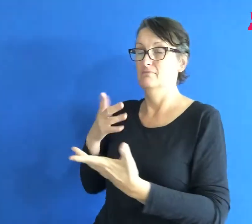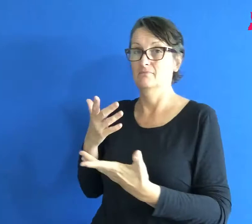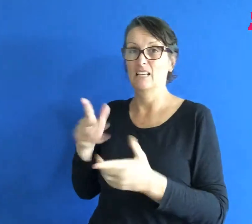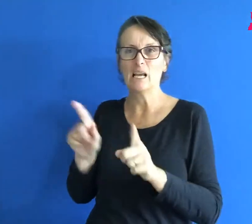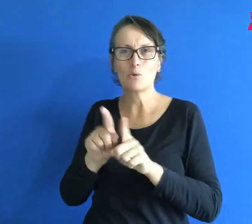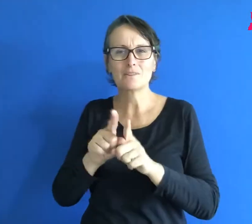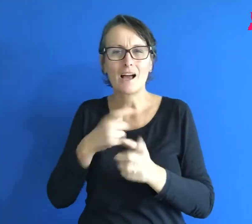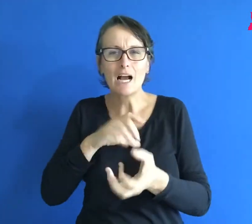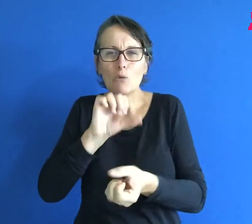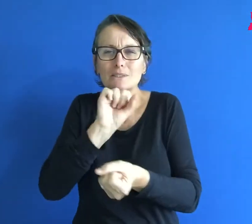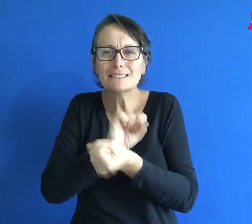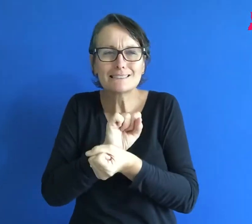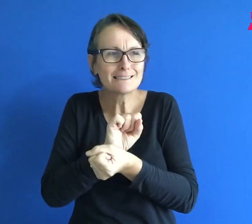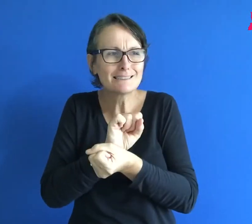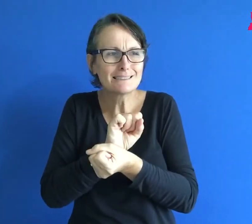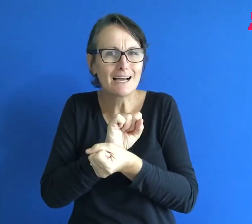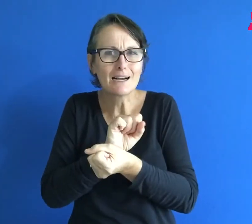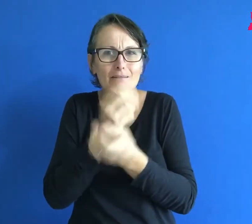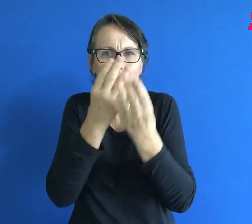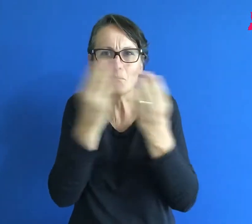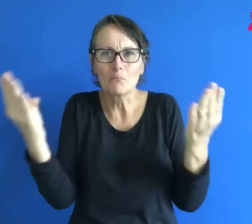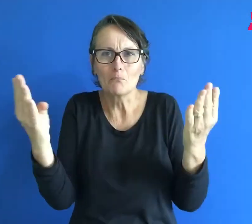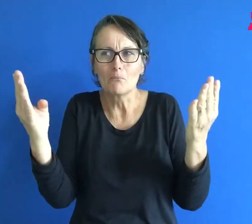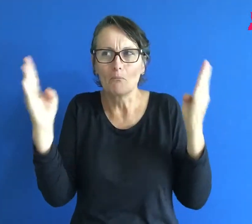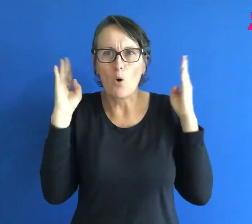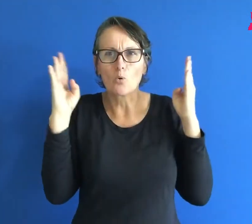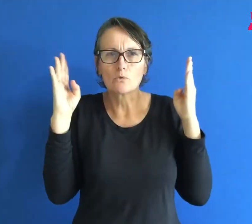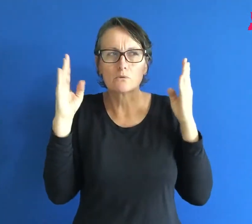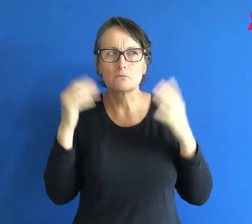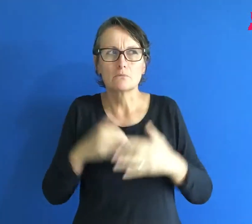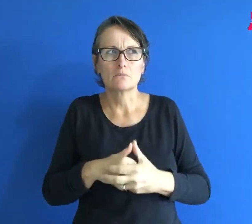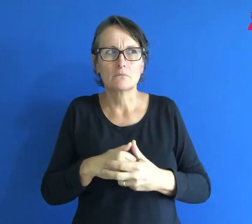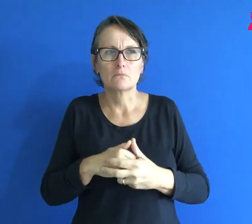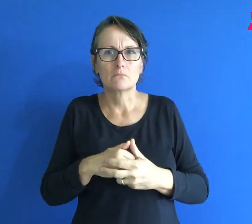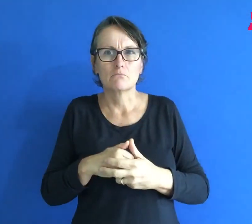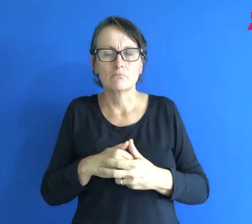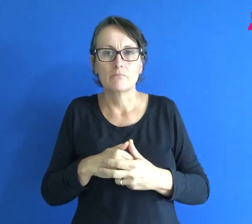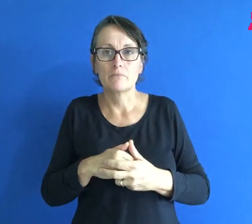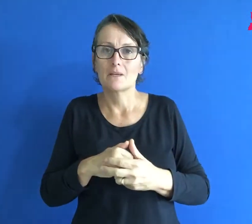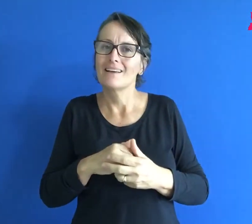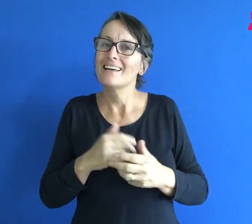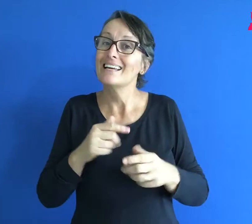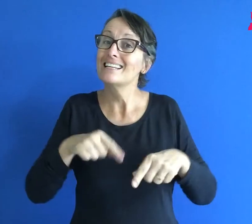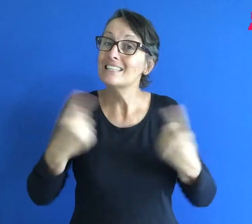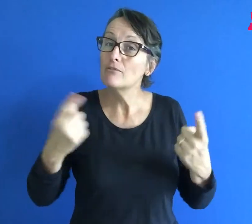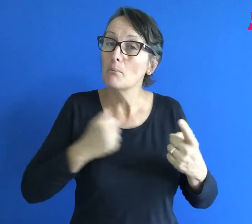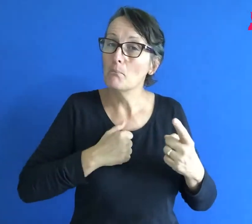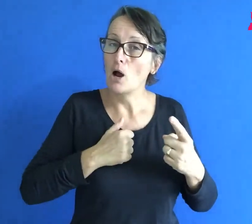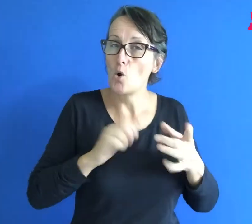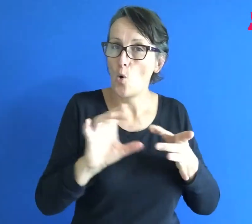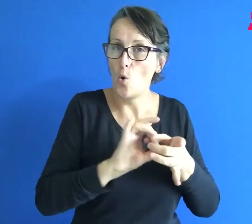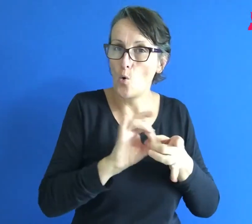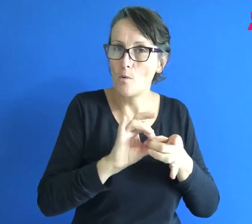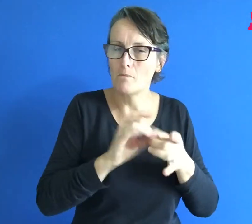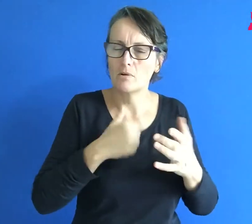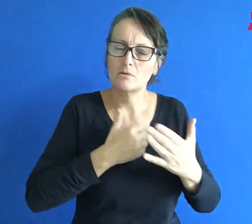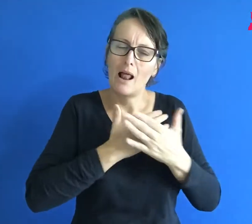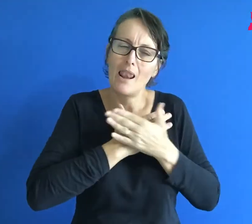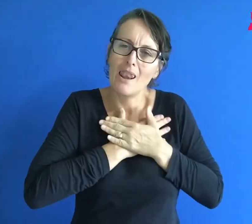from reality. It wasn't so much at home, because I love my wife Tanya, and she's so good for me that we remain connected no matter what. But you could start to